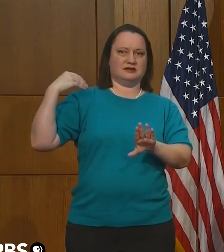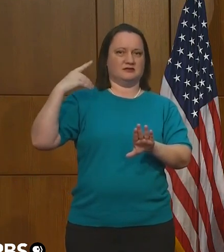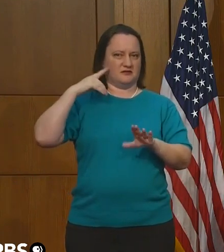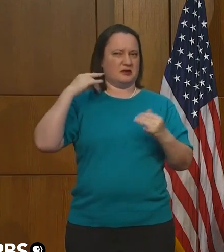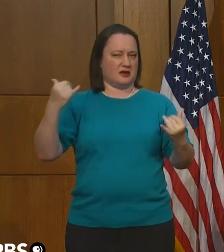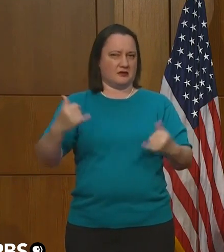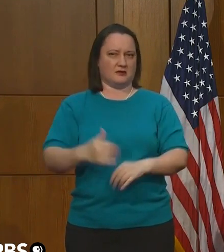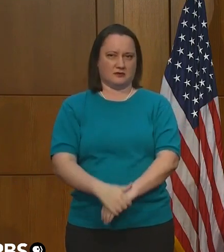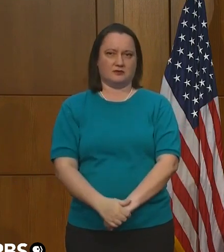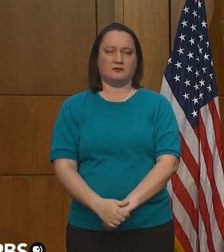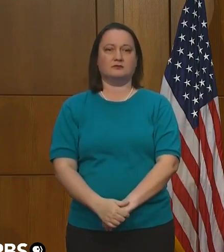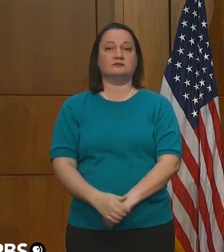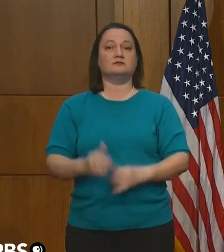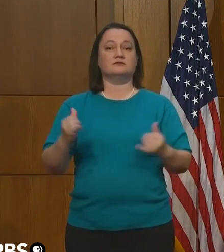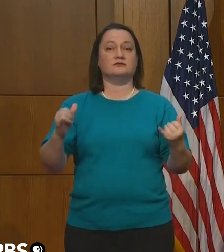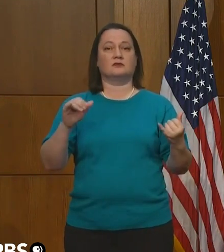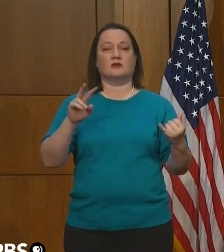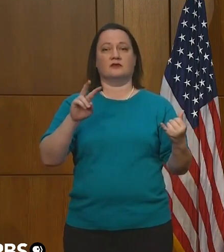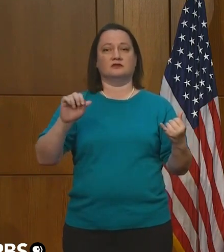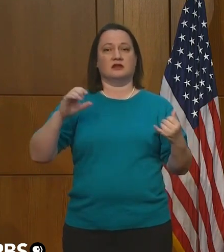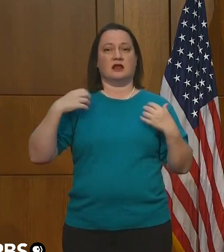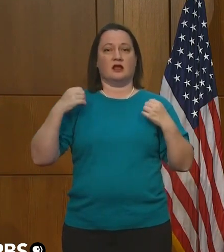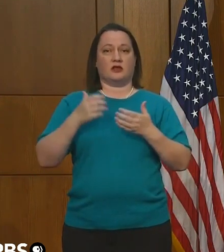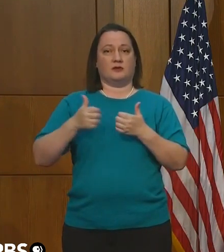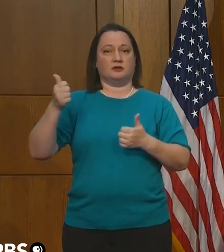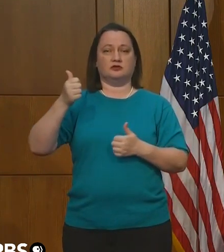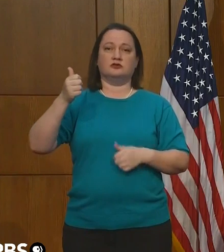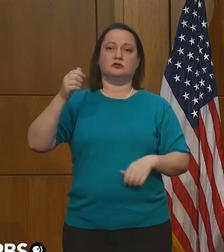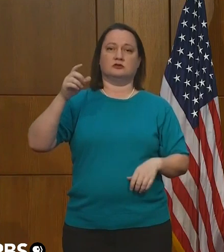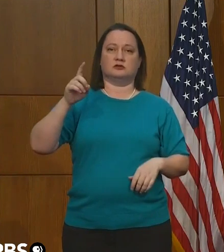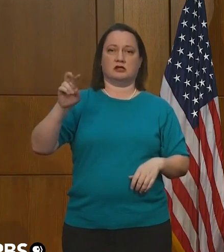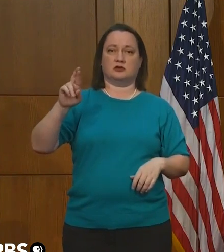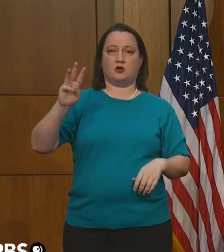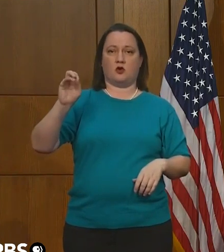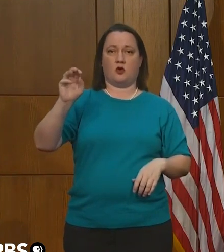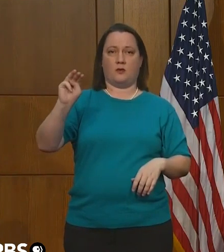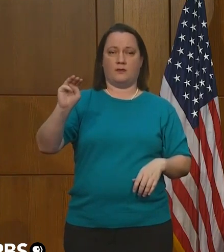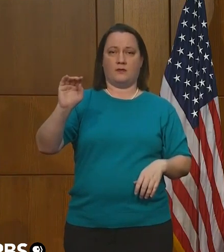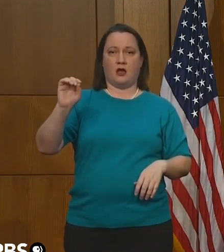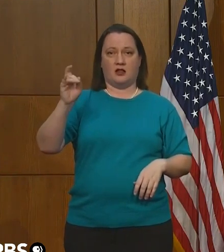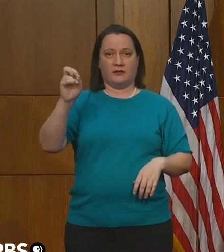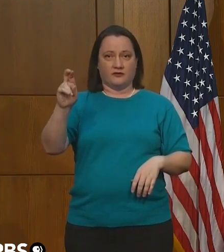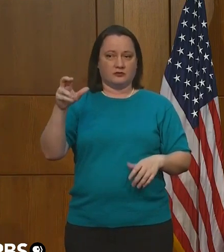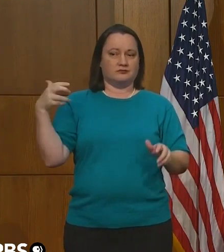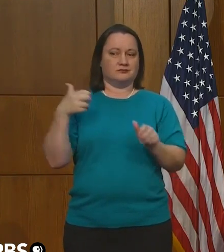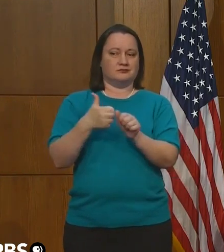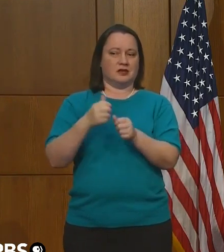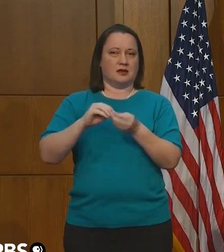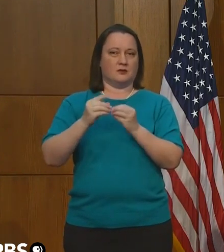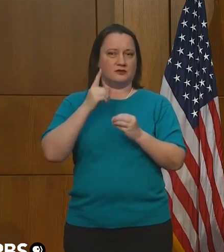I'll ask Virginia Health Commissioner Dr. Norm Oliver to update us on the health numbers, and then we'll be glad to take your